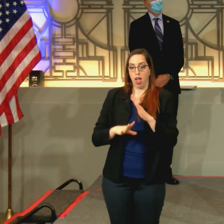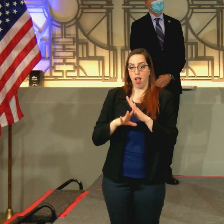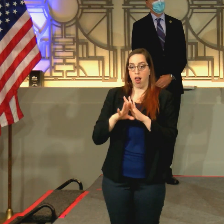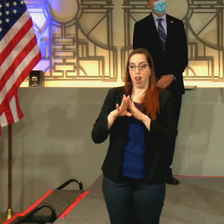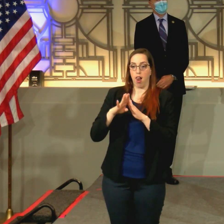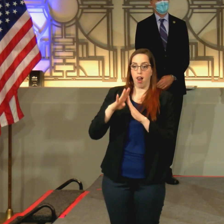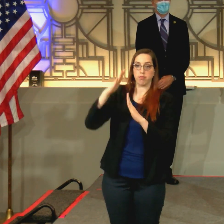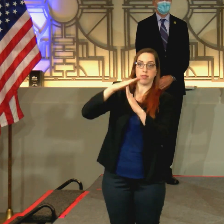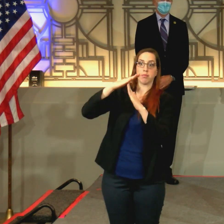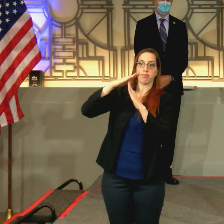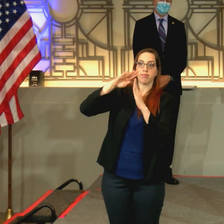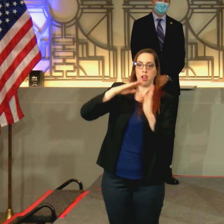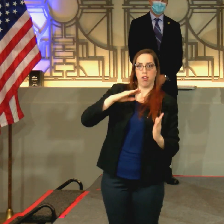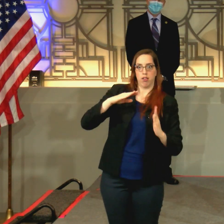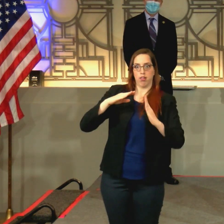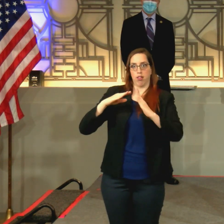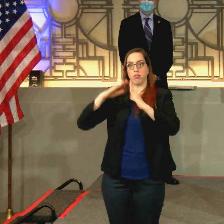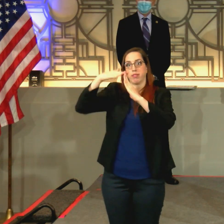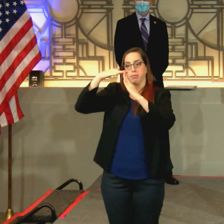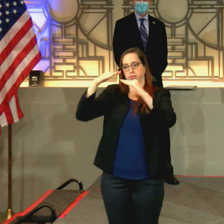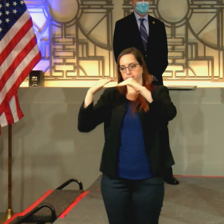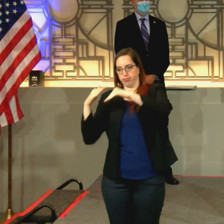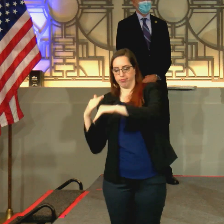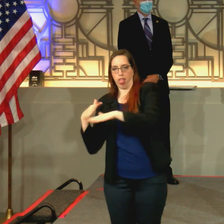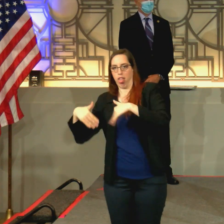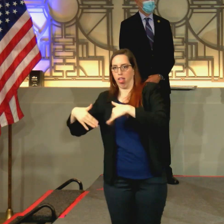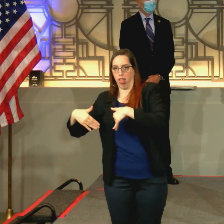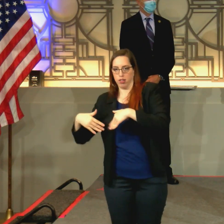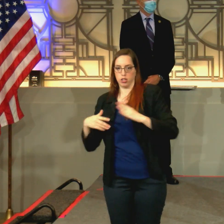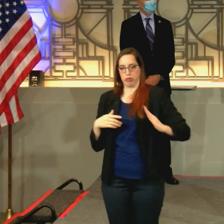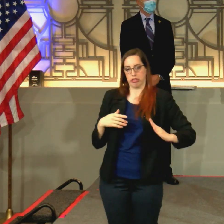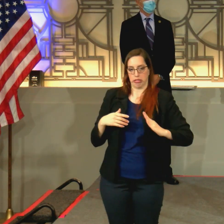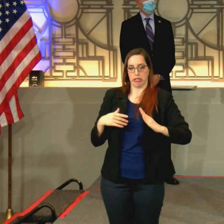city of Houston. We have not. So even